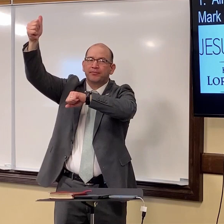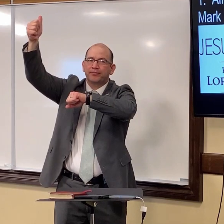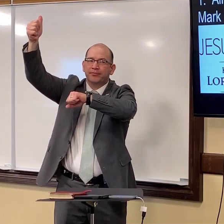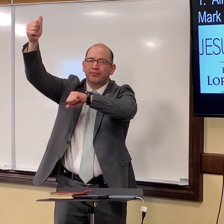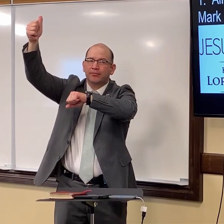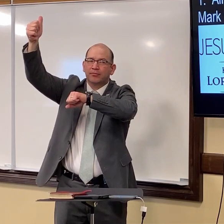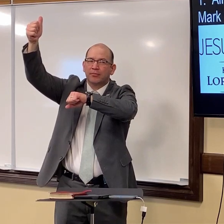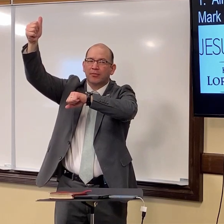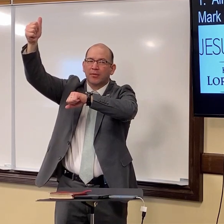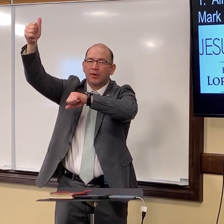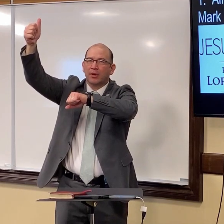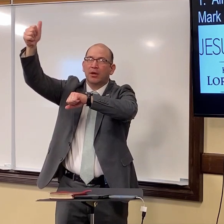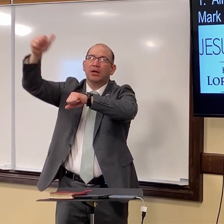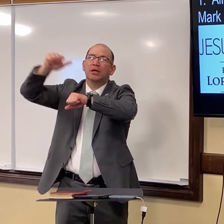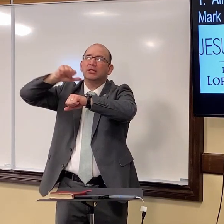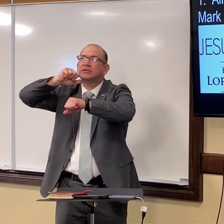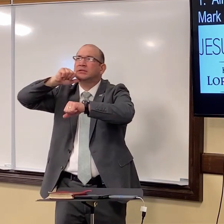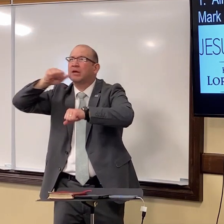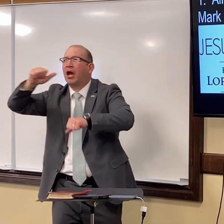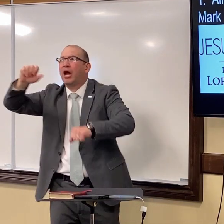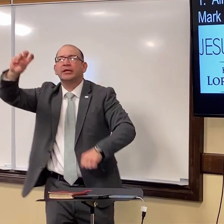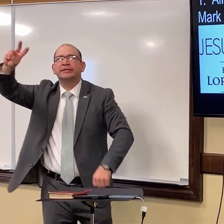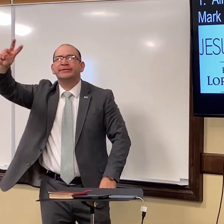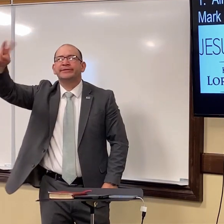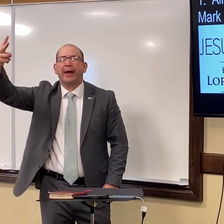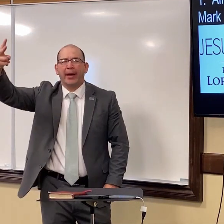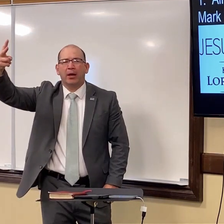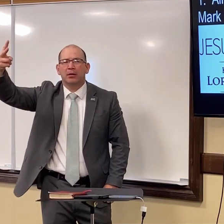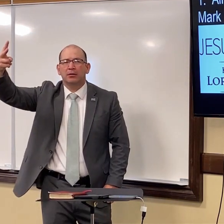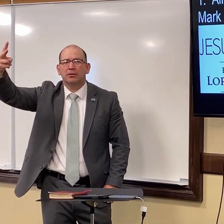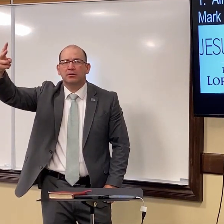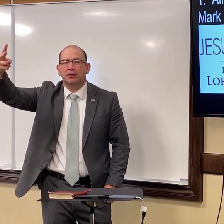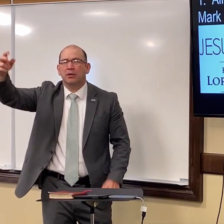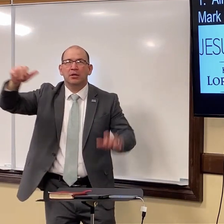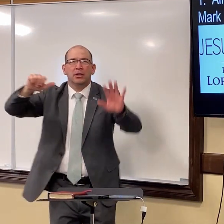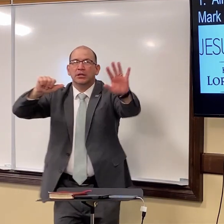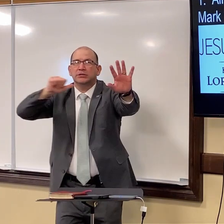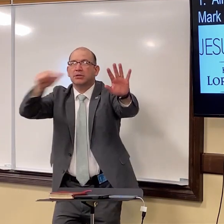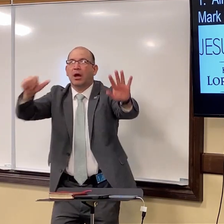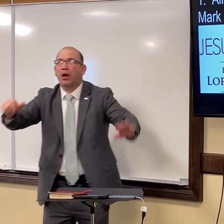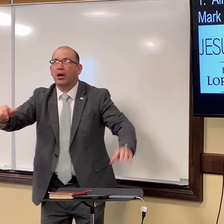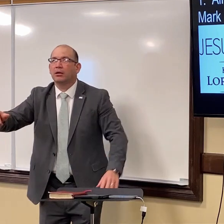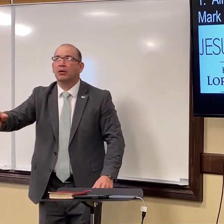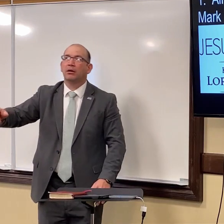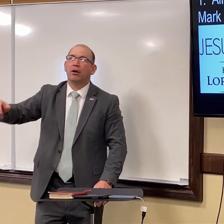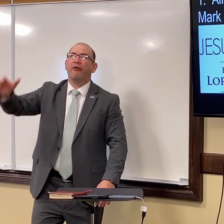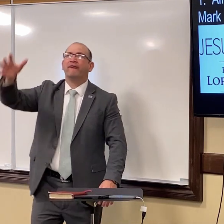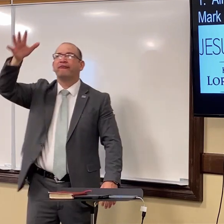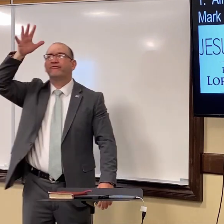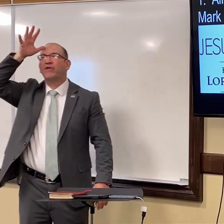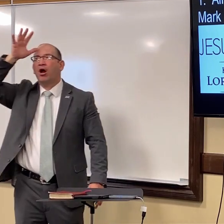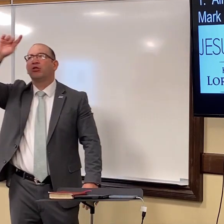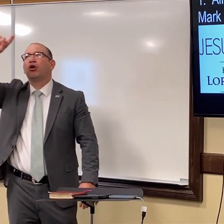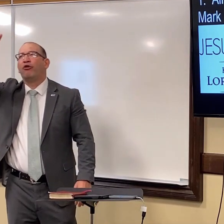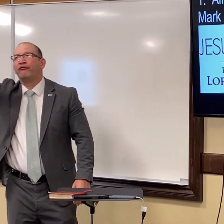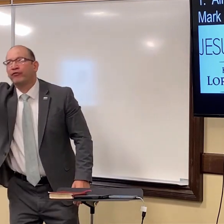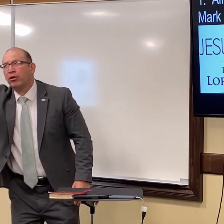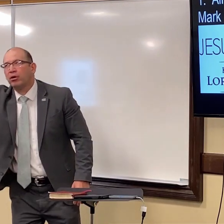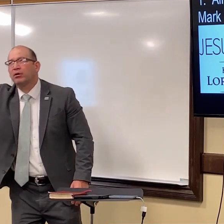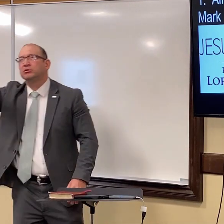He is supreme. He's not like in second place. say that the Father's